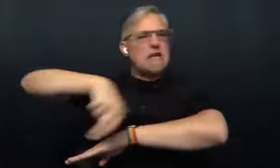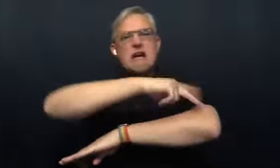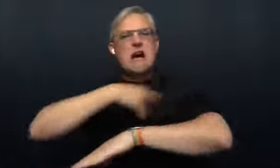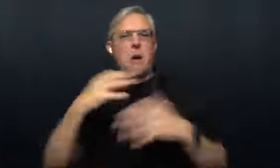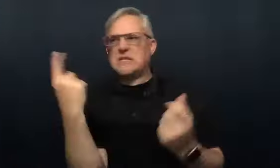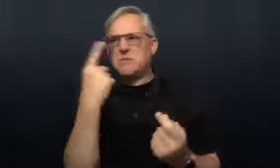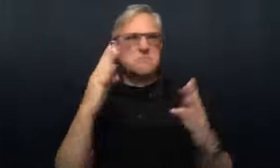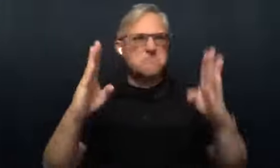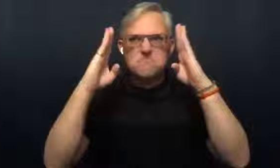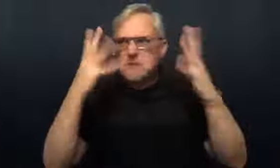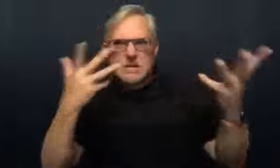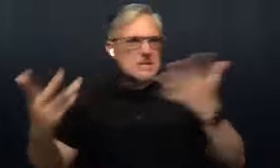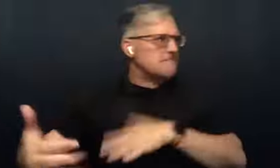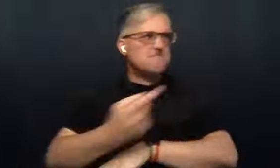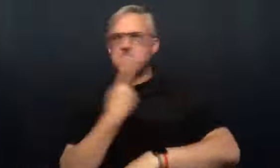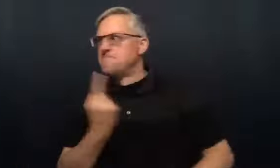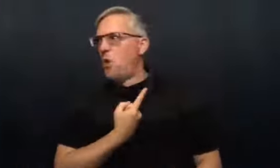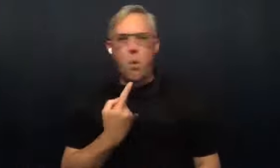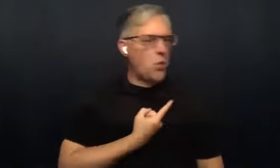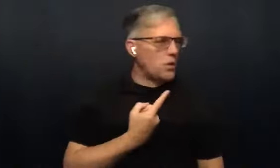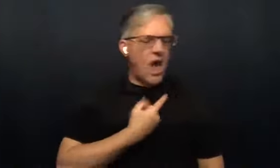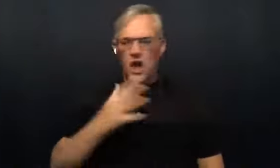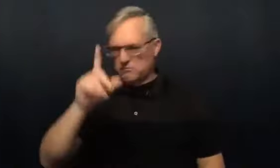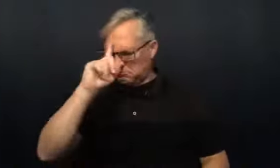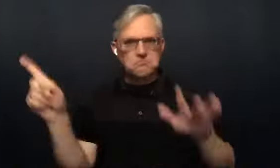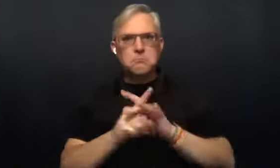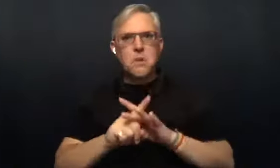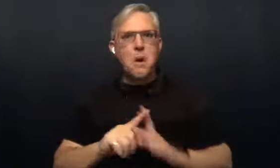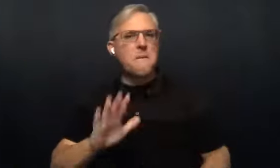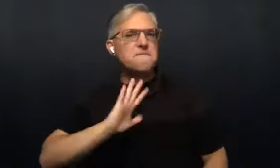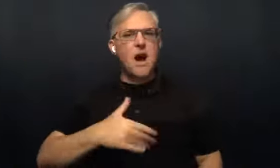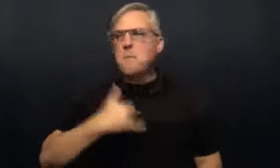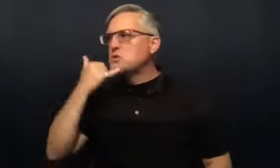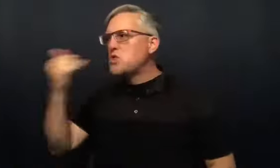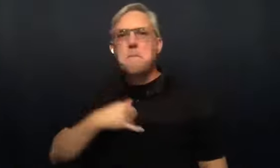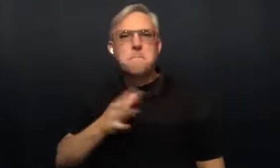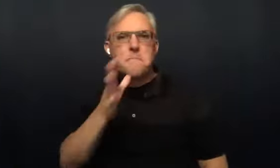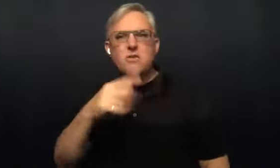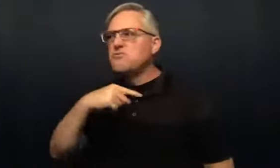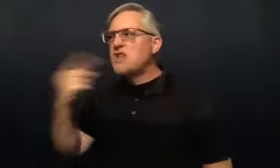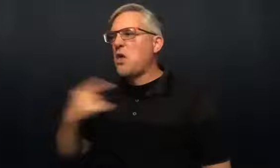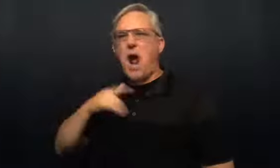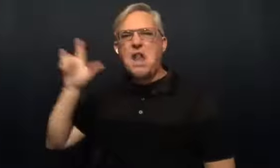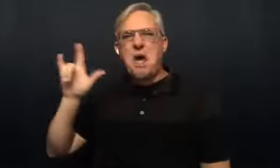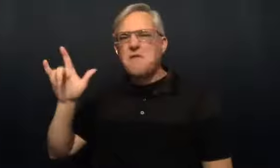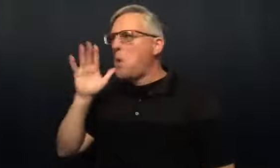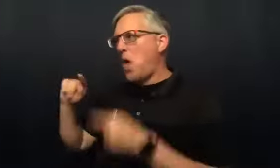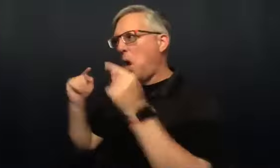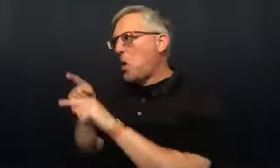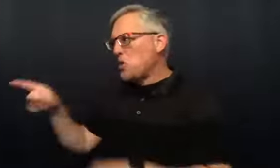was by myself. And finally, the idea came. I'm going to call my mother and tell her I love her because it's going to hurt her. And that's the only reason why I picked the phone. So I pick up the phone